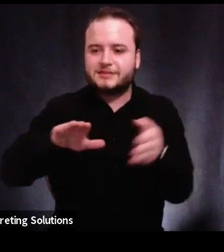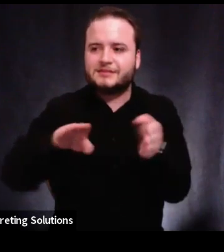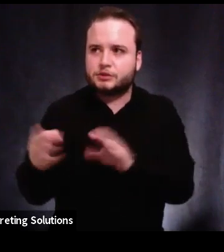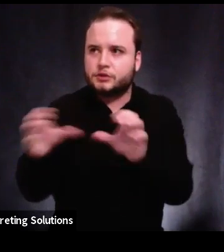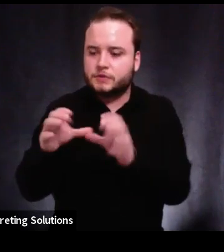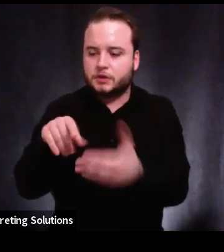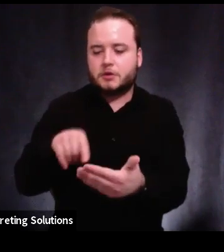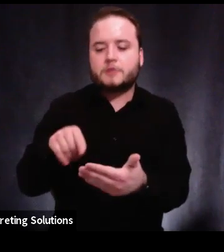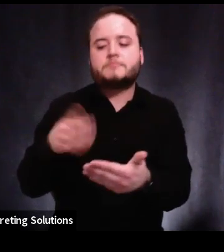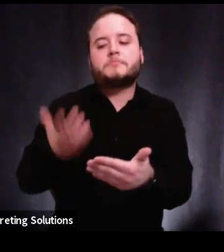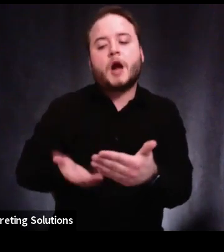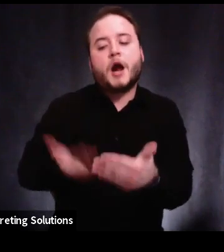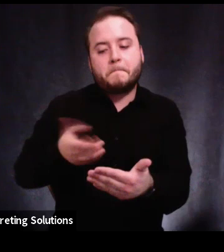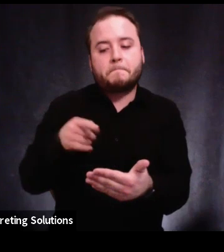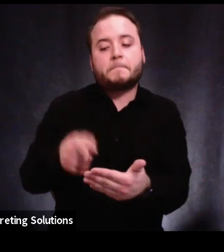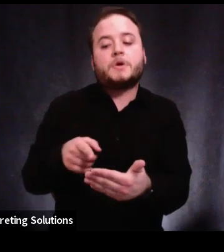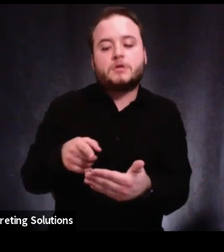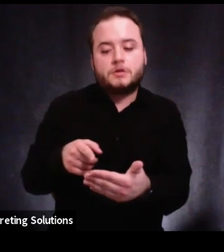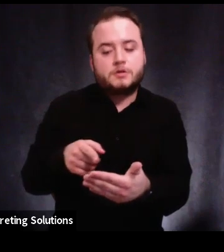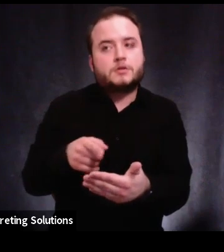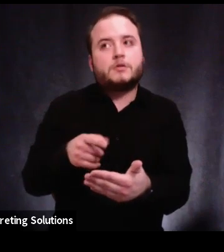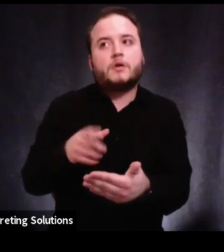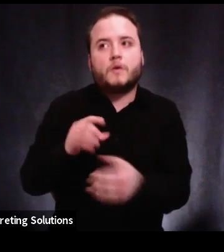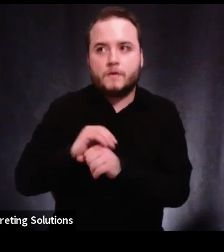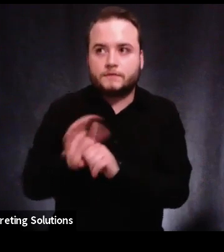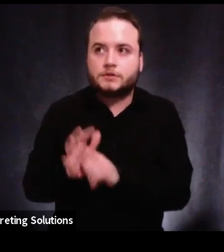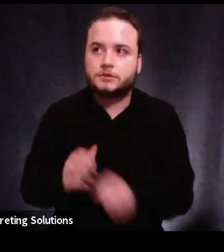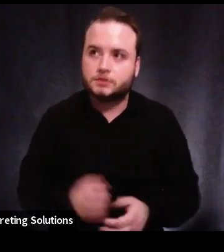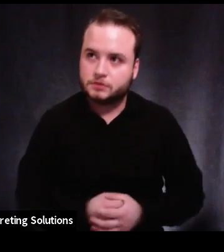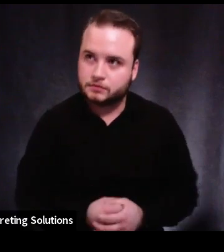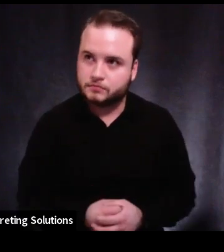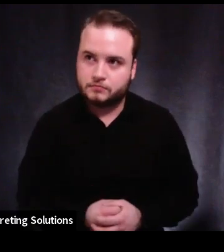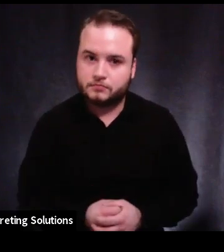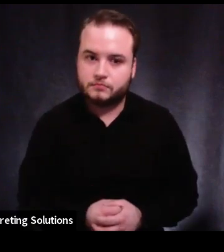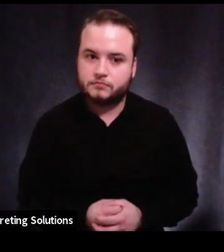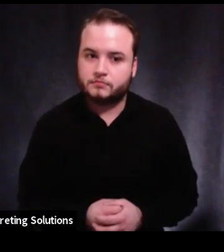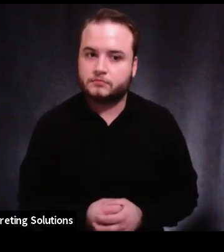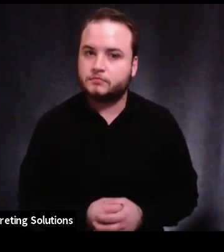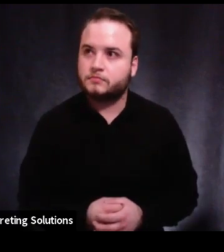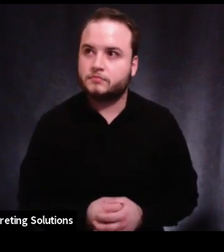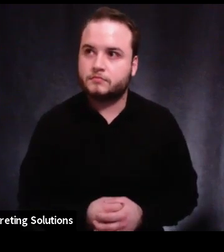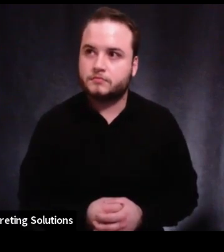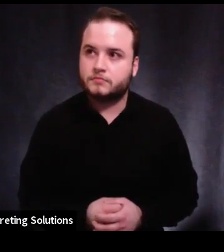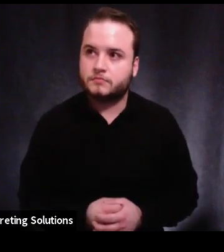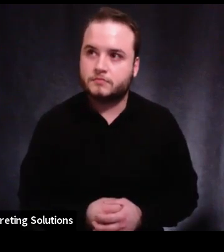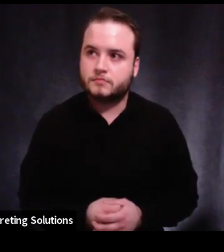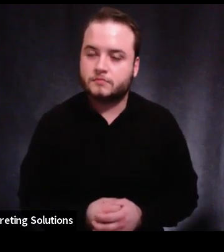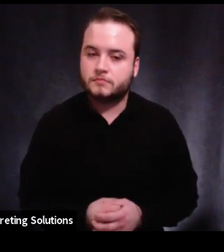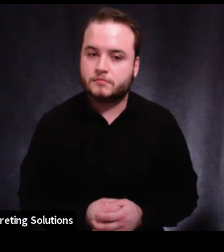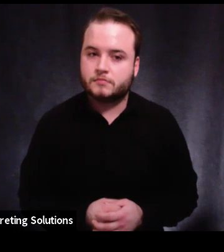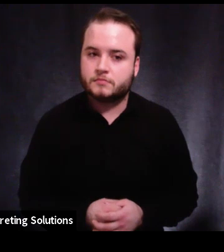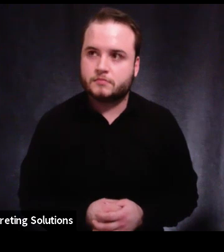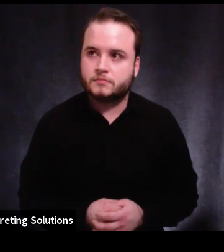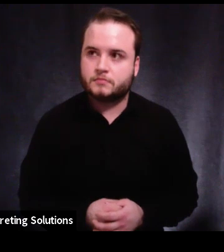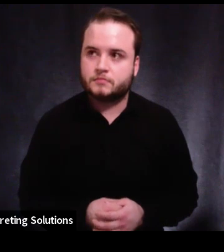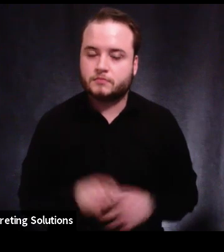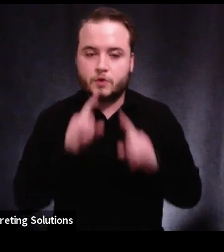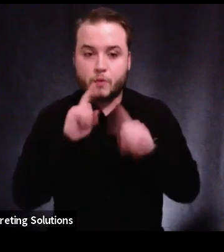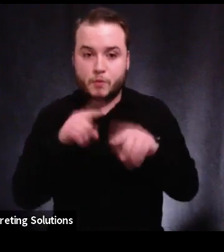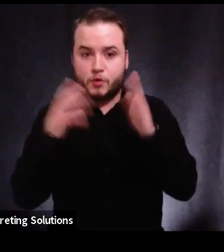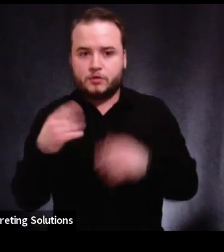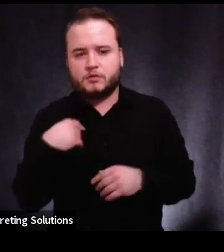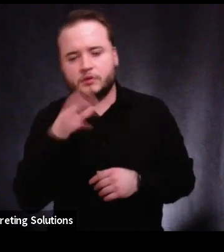Does that? Well, yeah, well, I'm just trying to understand, because at the moment I've received an email from your office today that